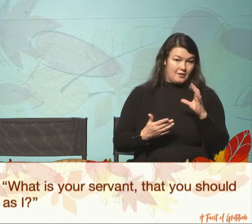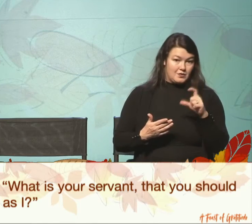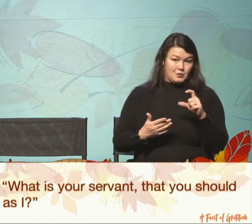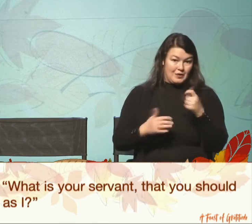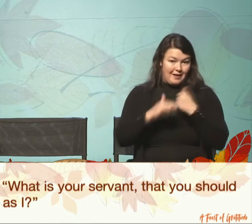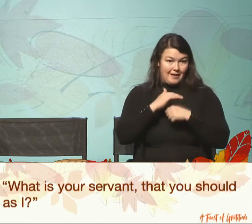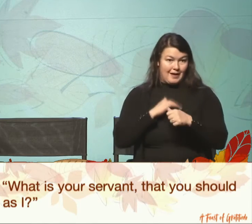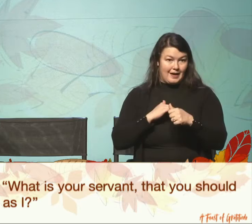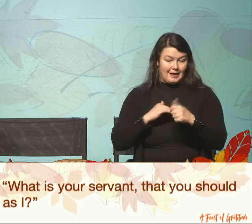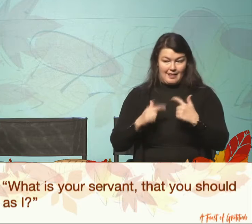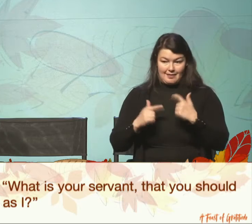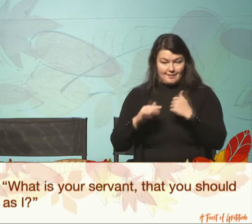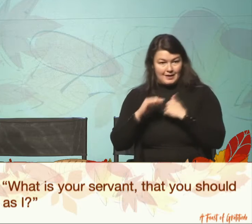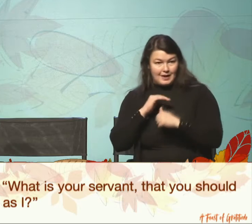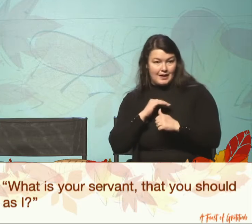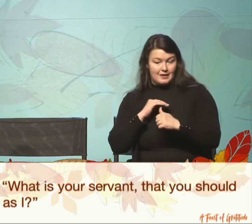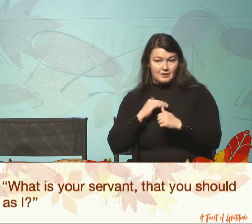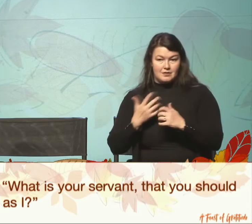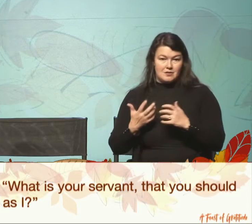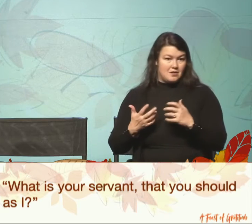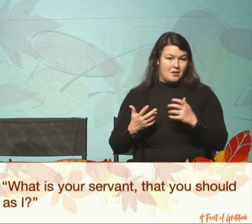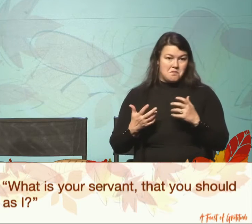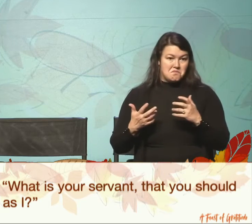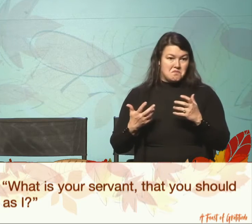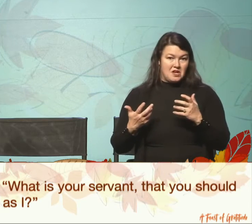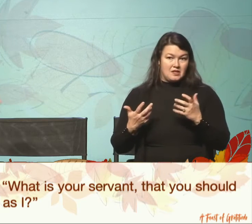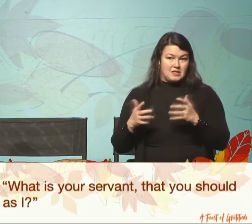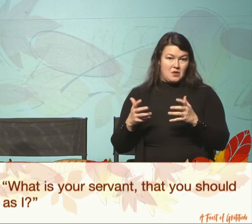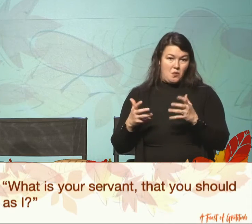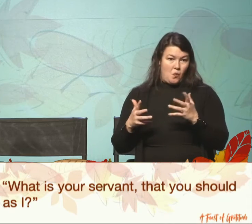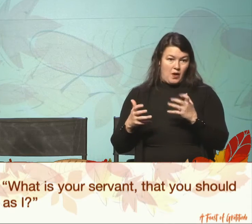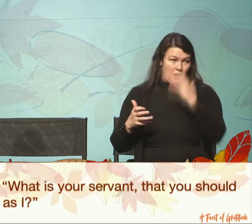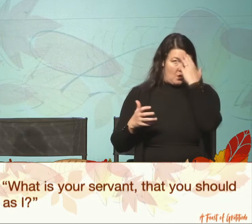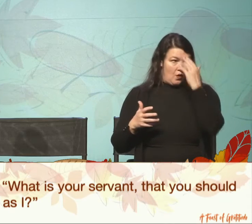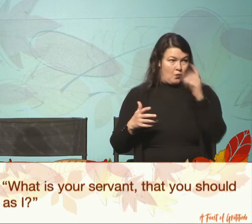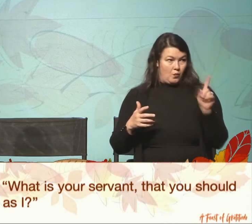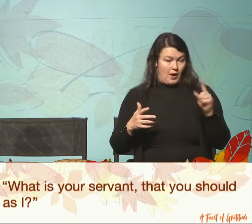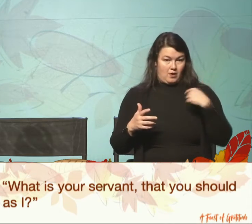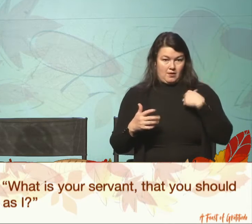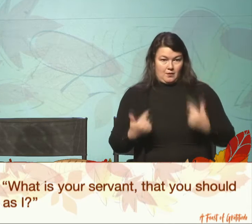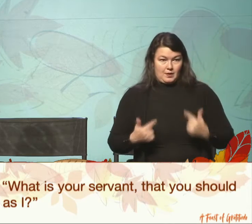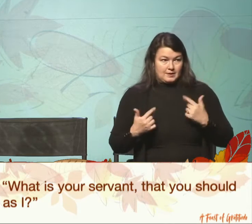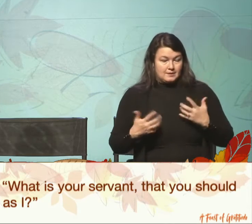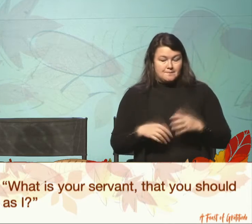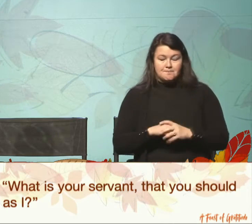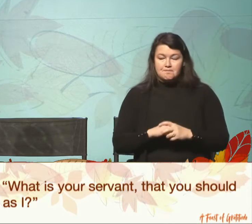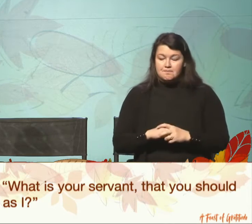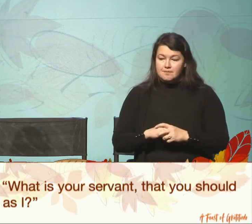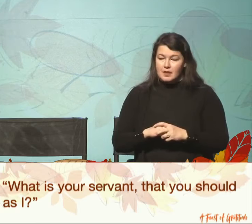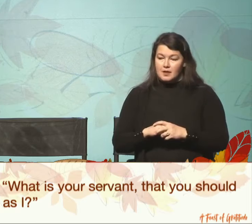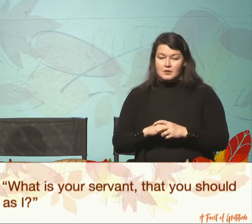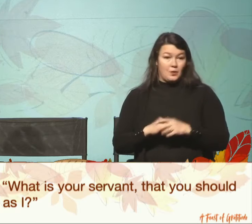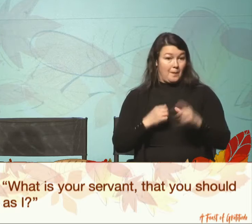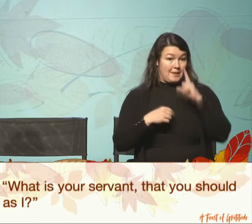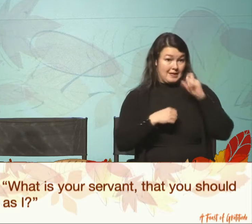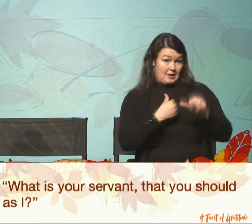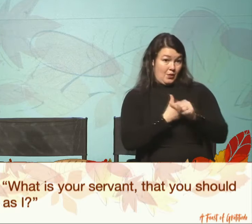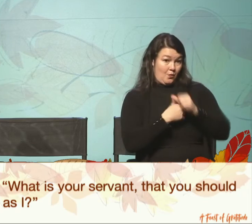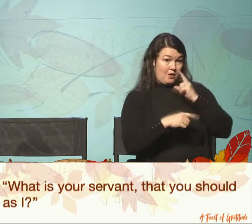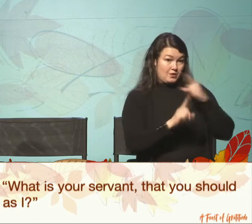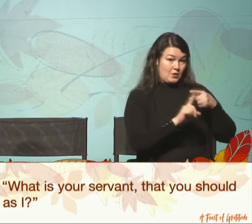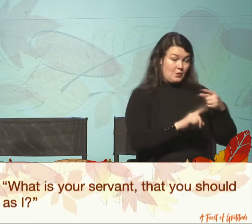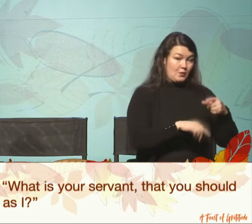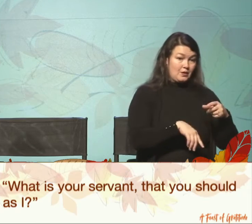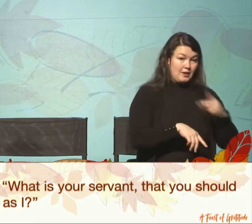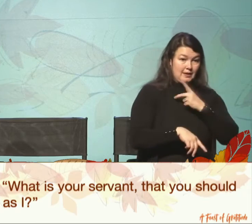hiding. No, he probably didn't want anybody to know where he was. Again, threat to the throne. But here's what's so powerful. David's gratitude for